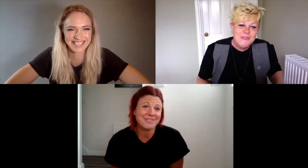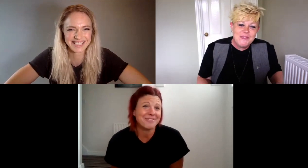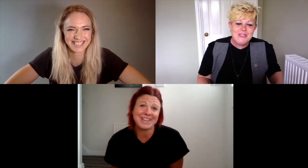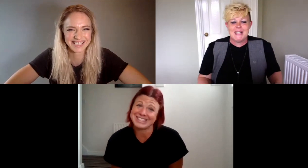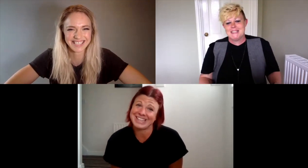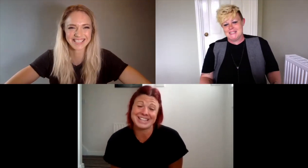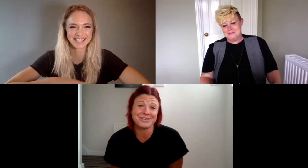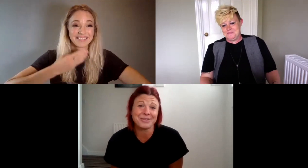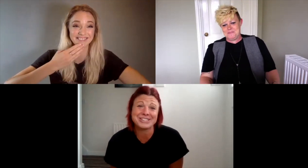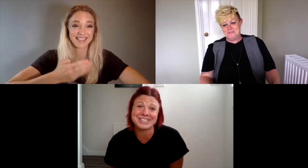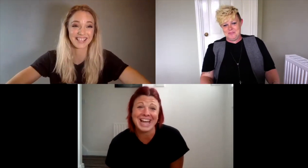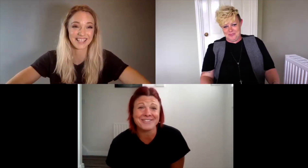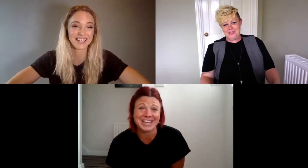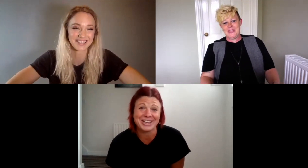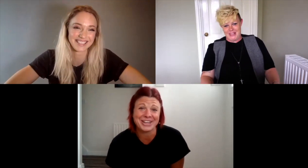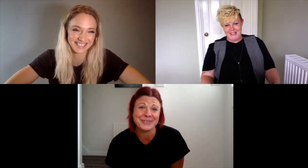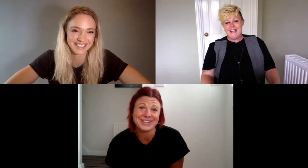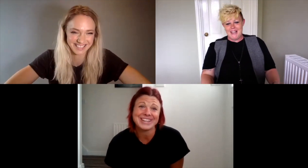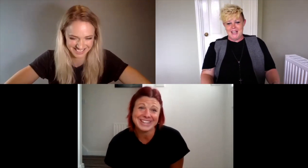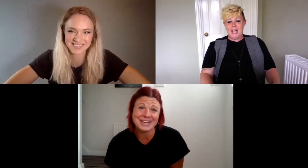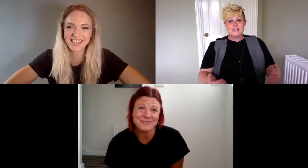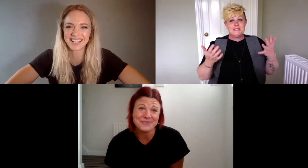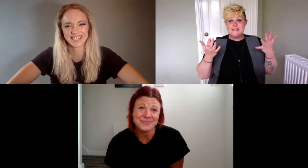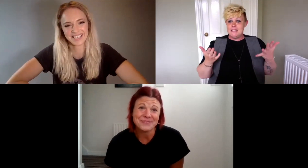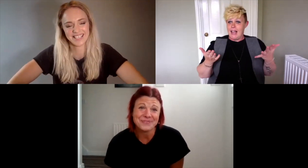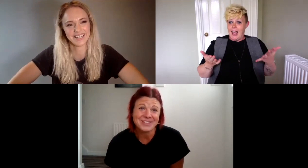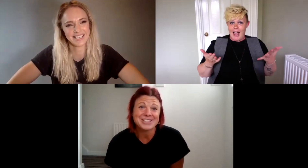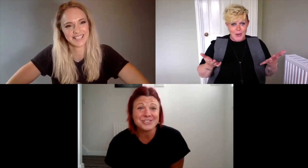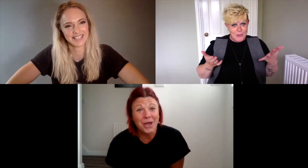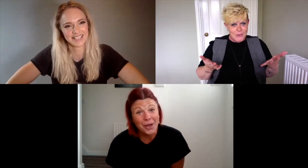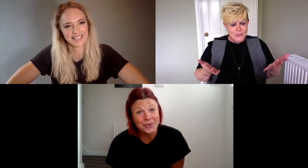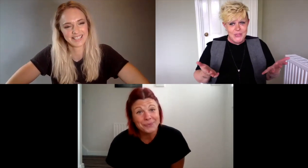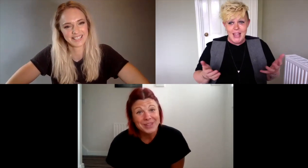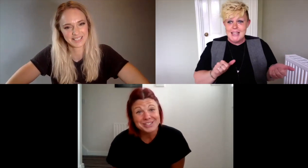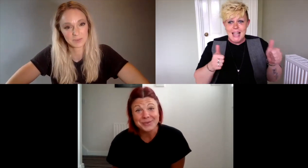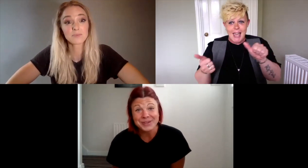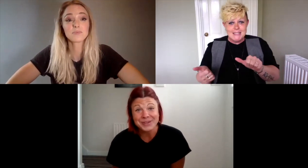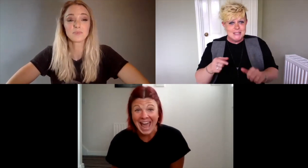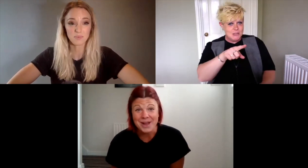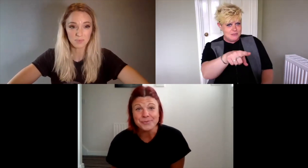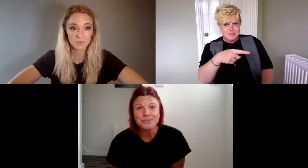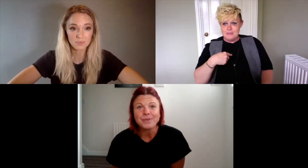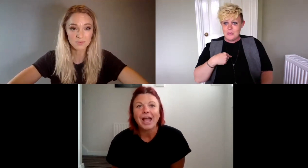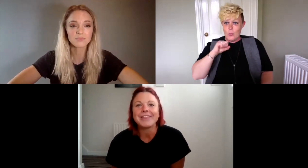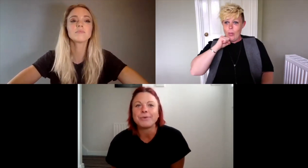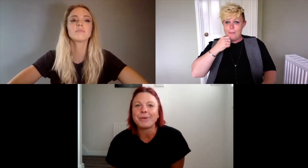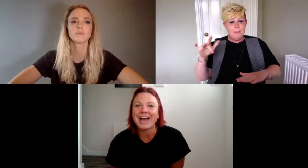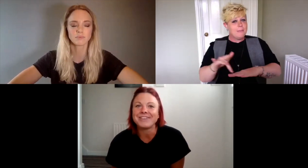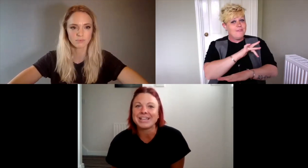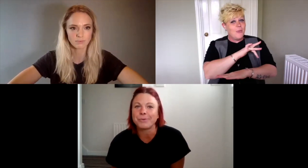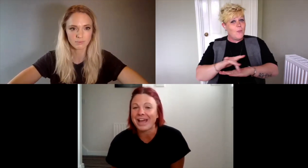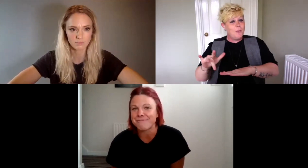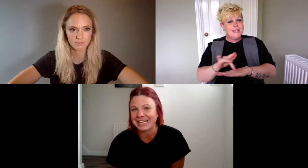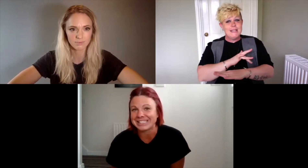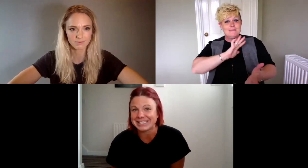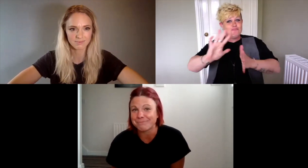Brilliant. That's it. That's all the questions I have. Thank you. Yeah. Great. So now I think what we have